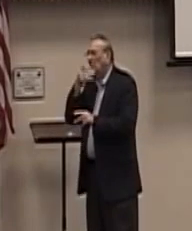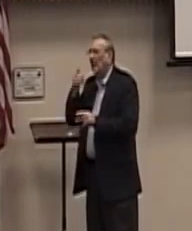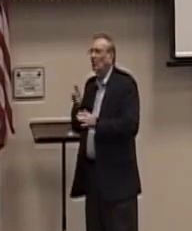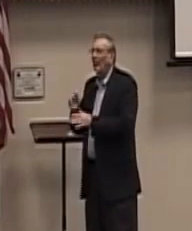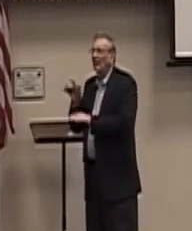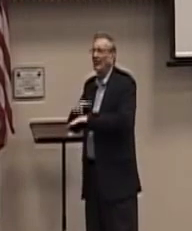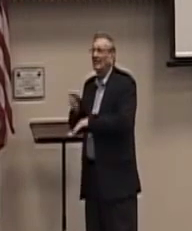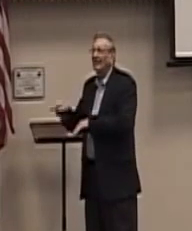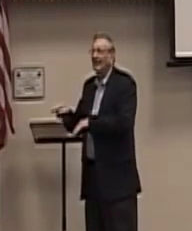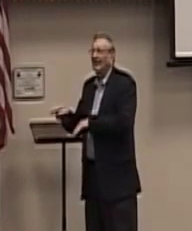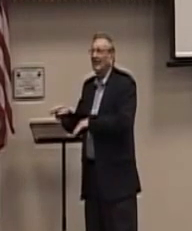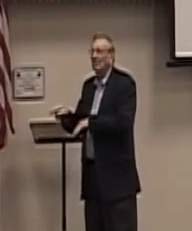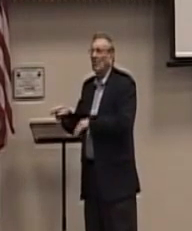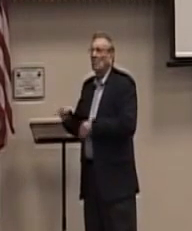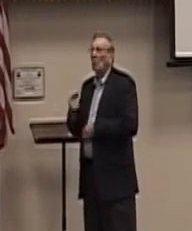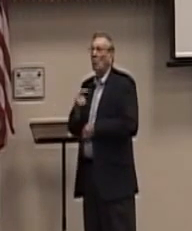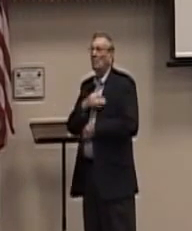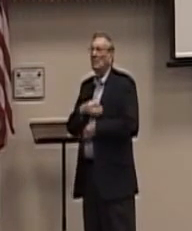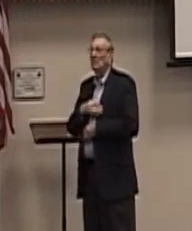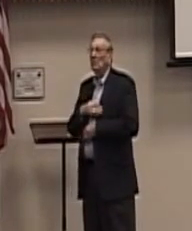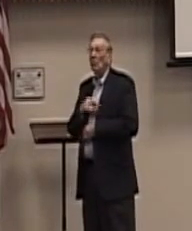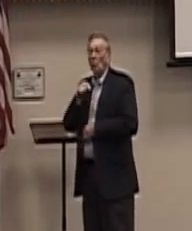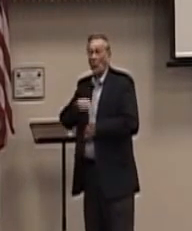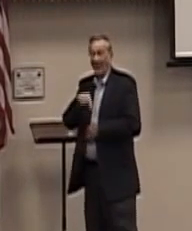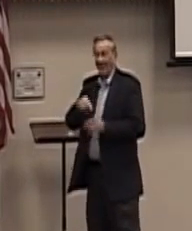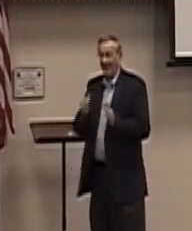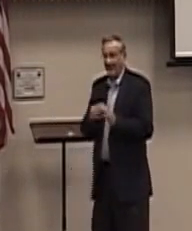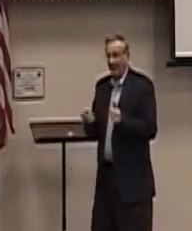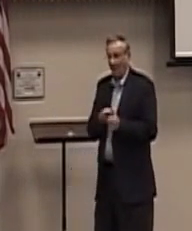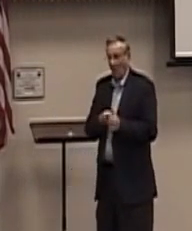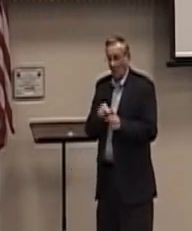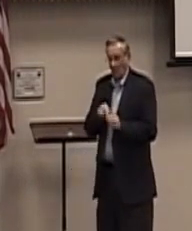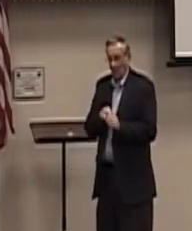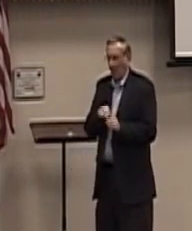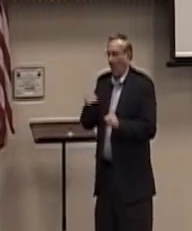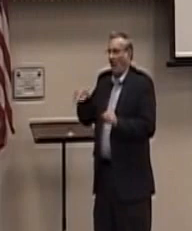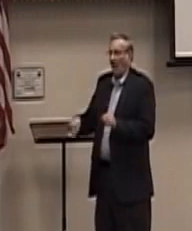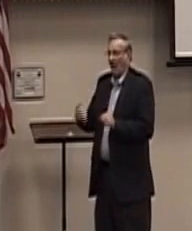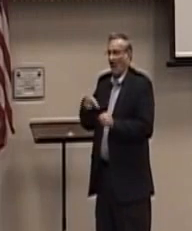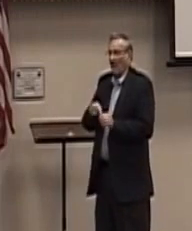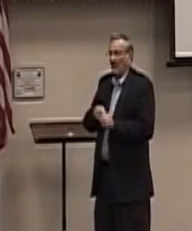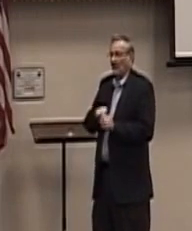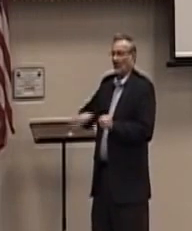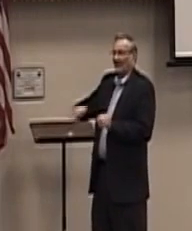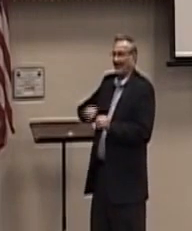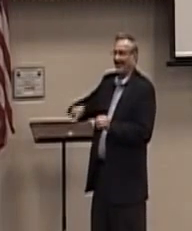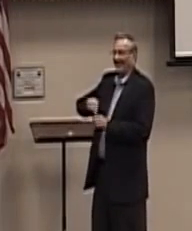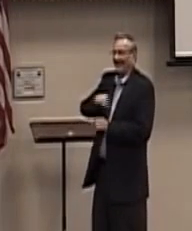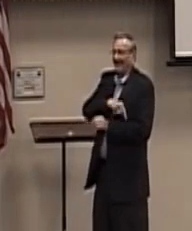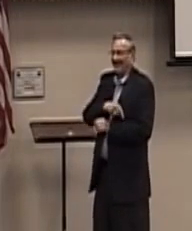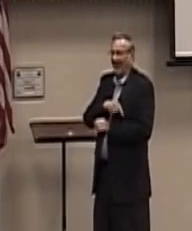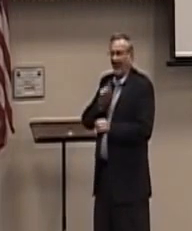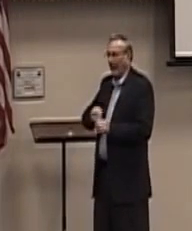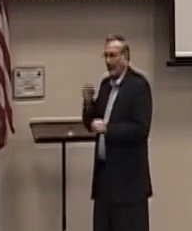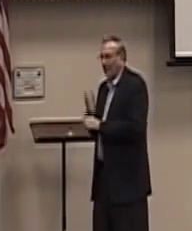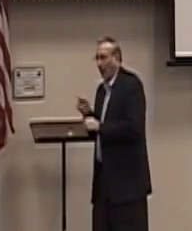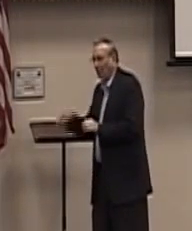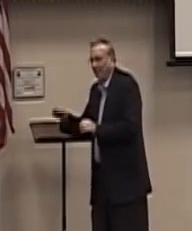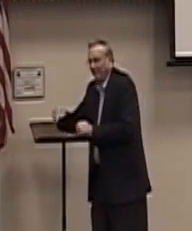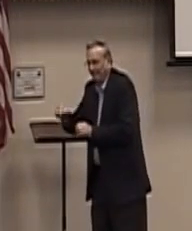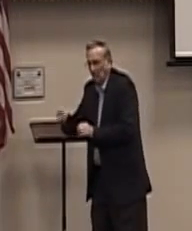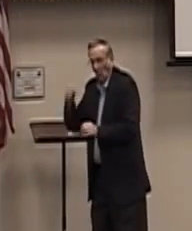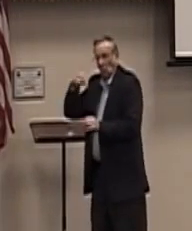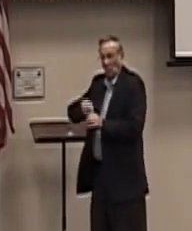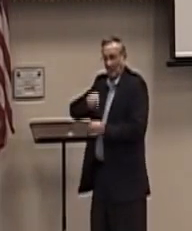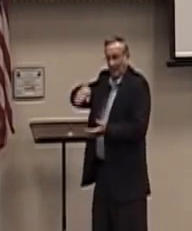reach them, being only one missionary, was to reach this city first, that they would reach those that he didn't go to. So